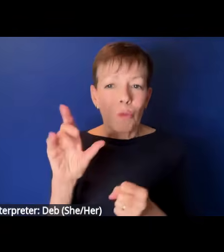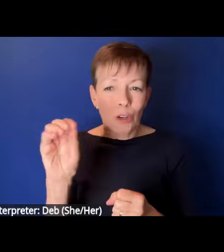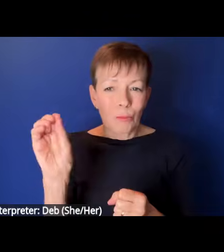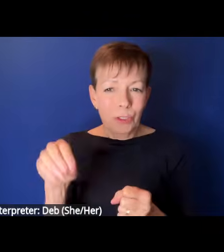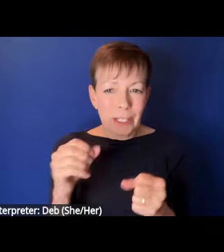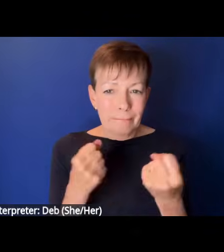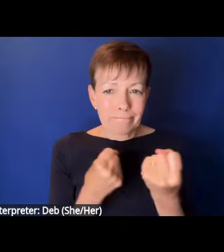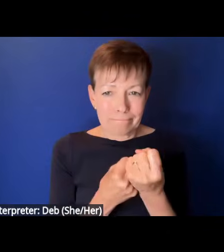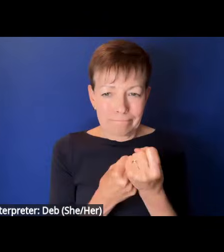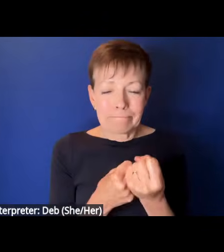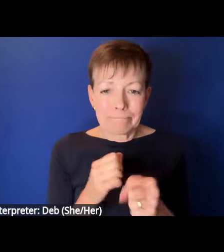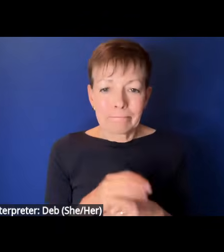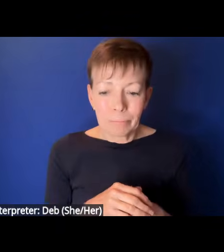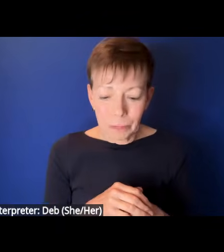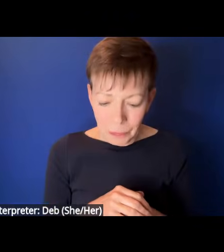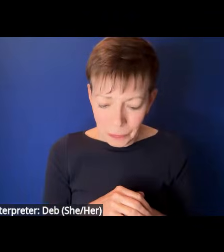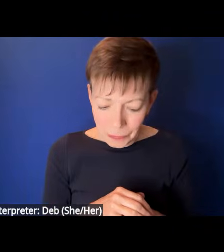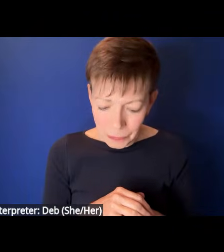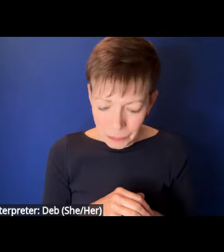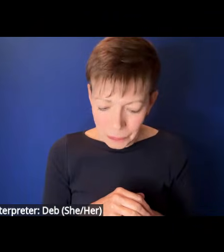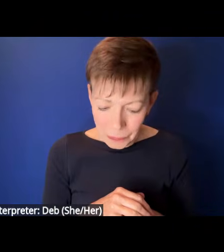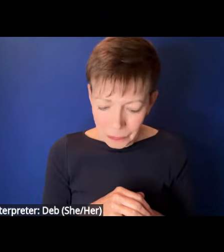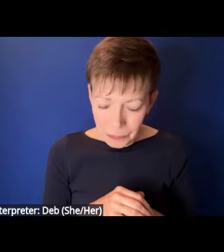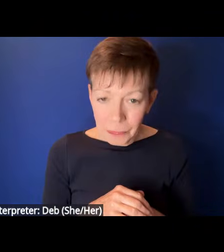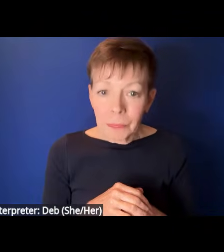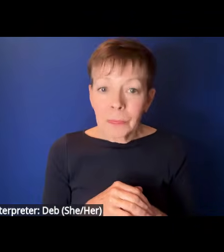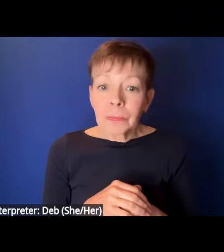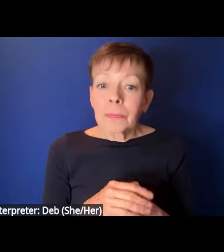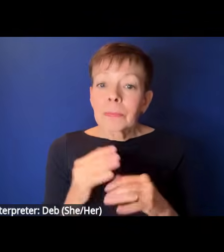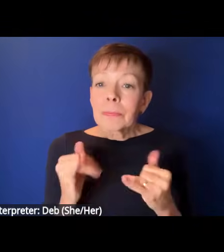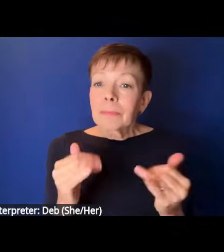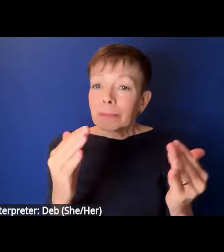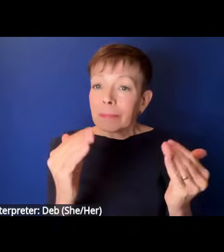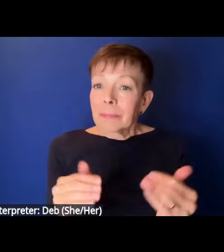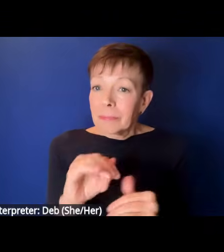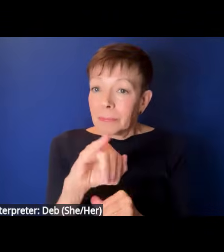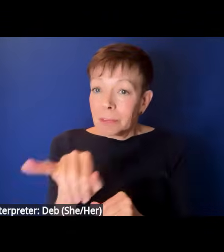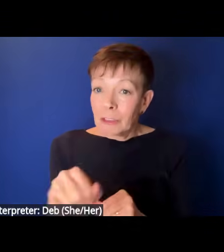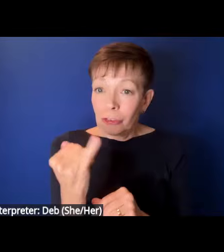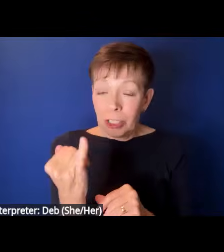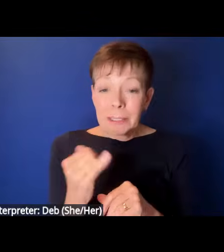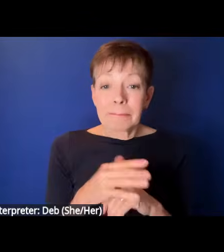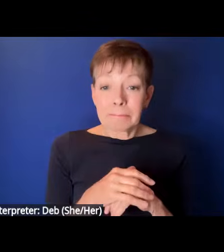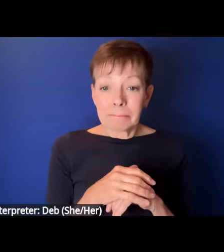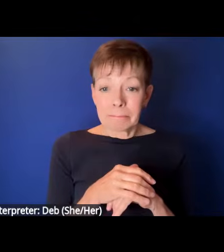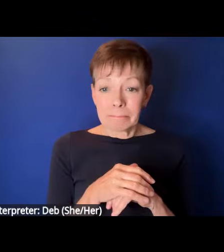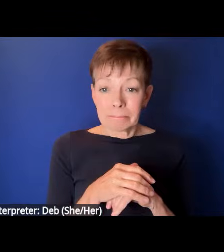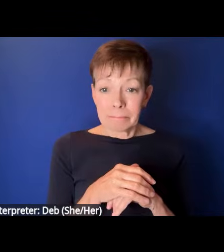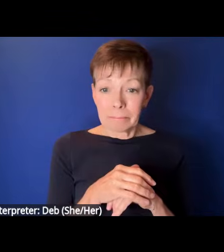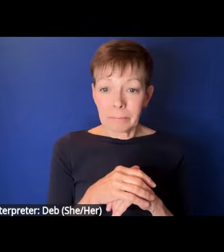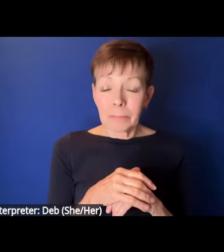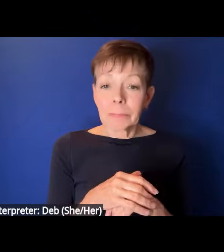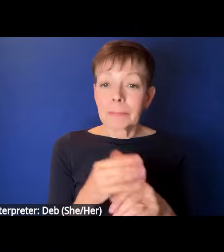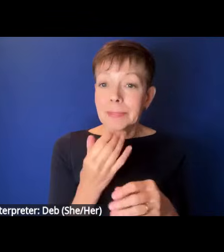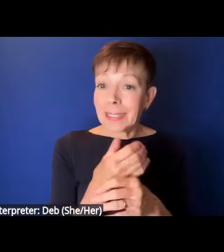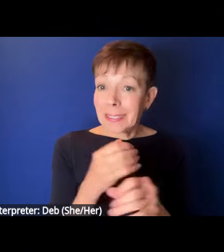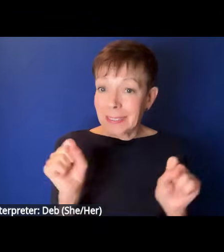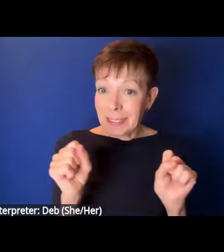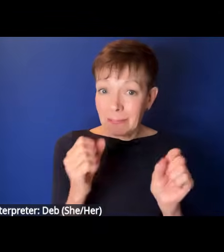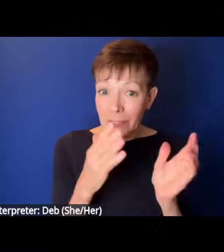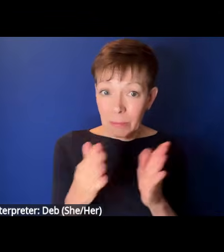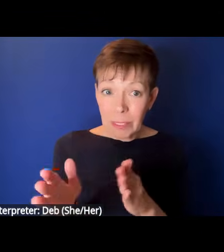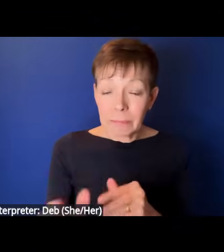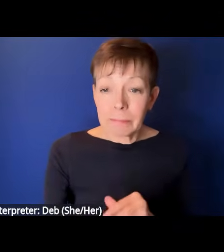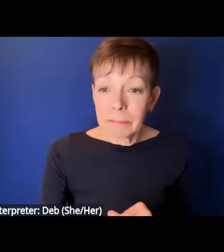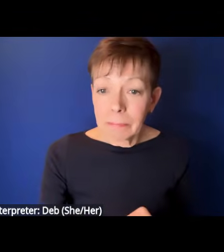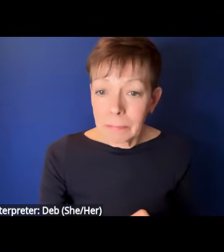you very much. Okay, so moving on now in our packet to J, and this is a summary of the implementation of the safety plan. Chair, can I do